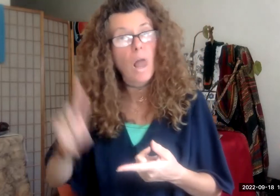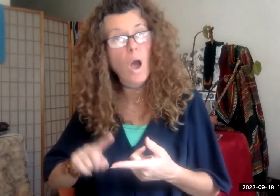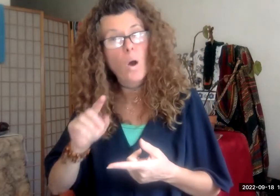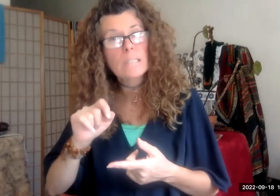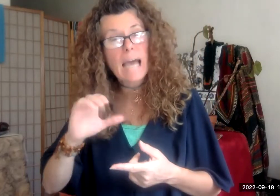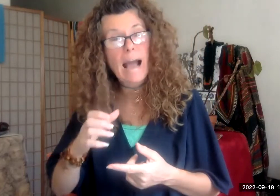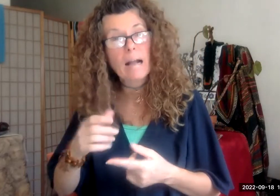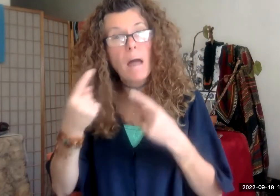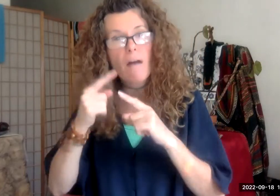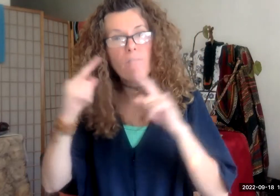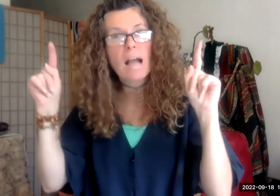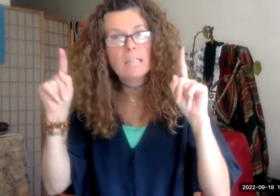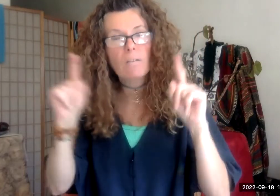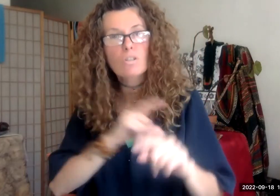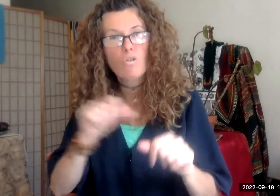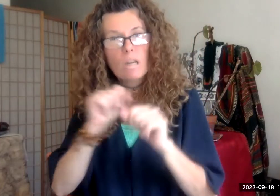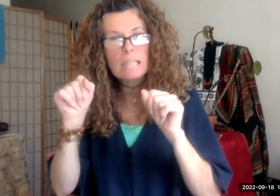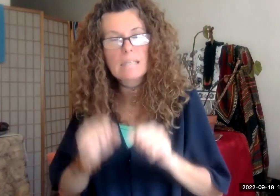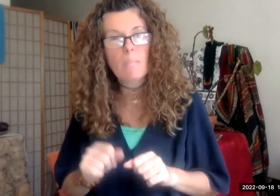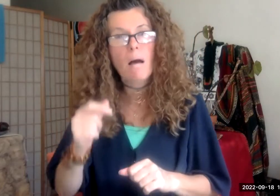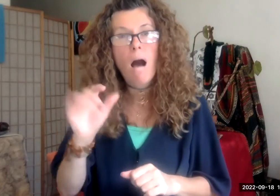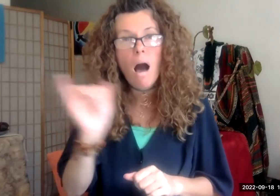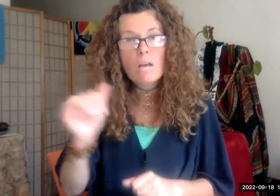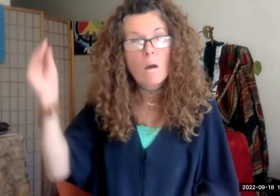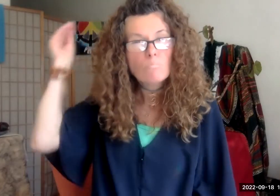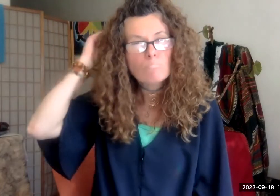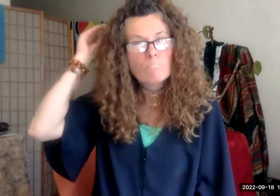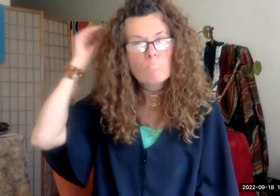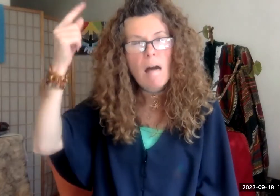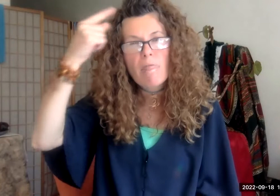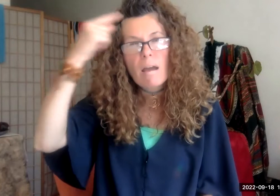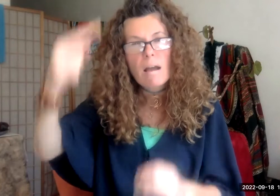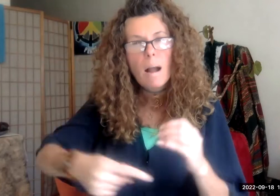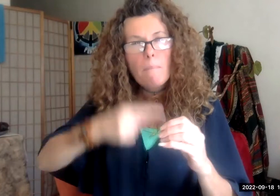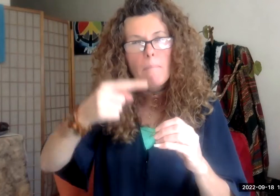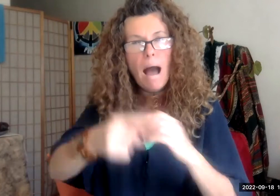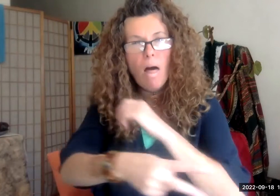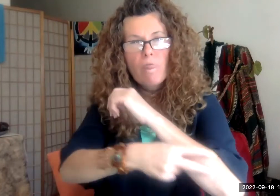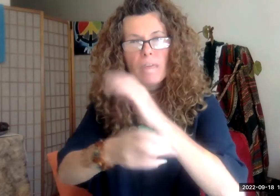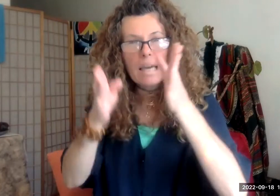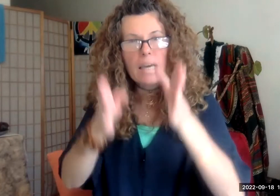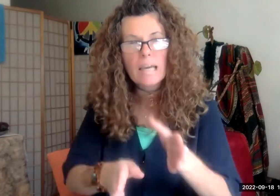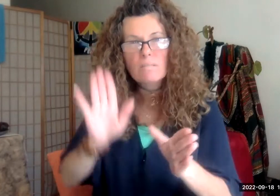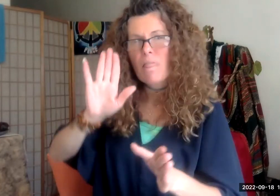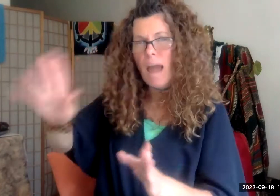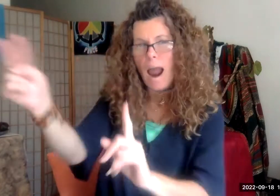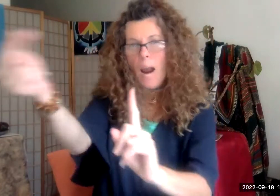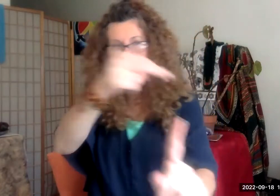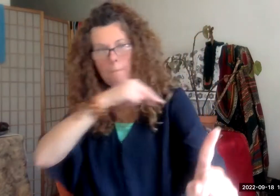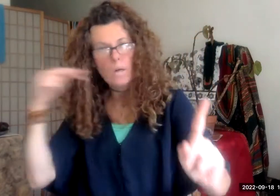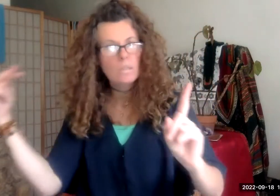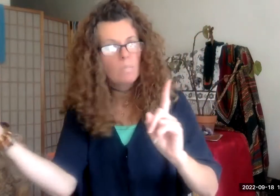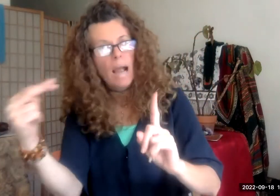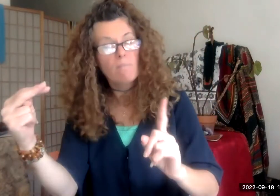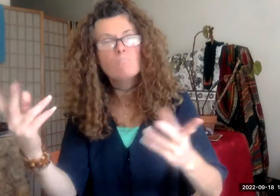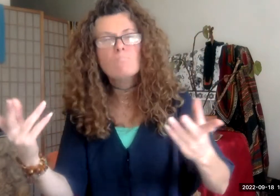effective security systems. And then also think about thieves and try to see the world from their eyes. Think about